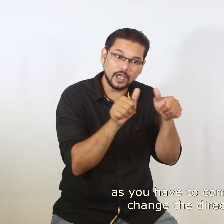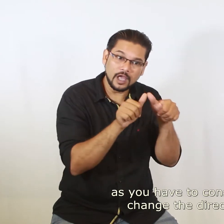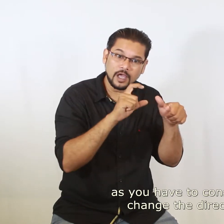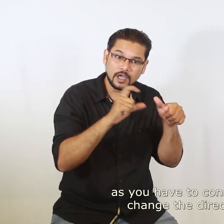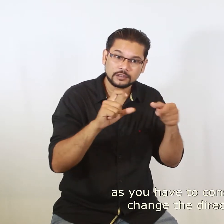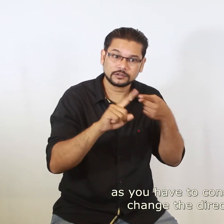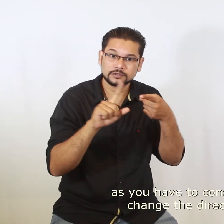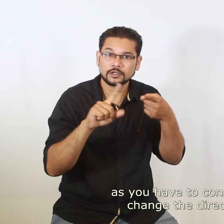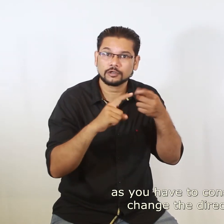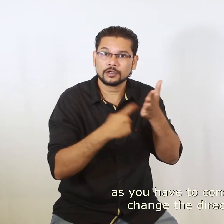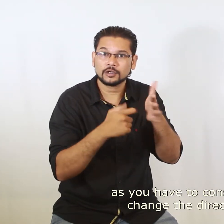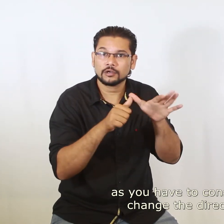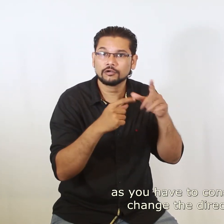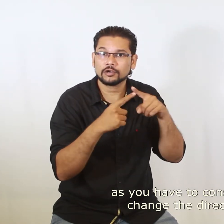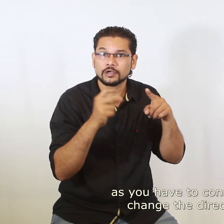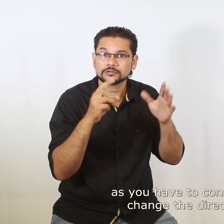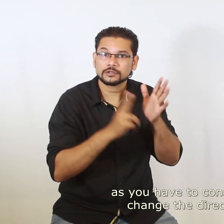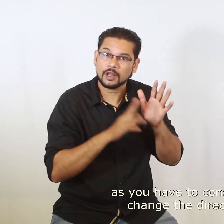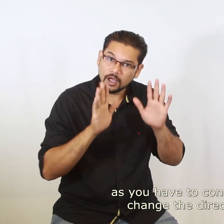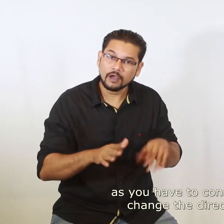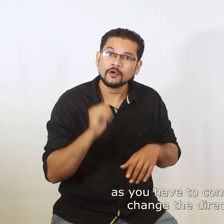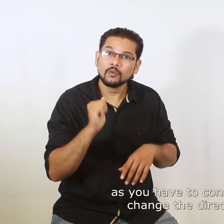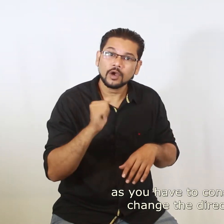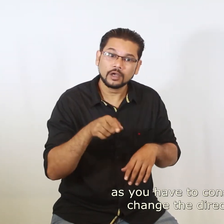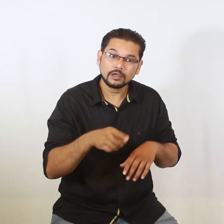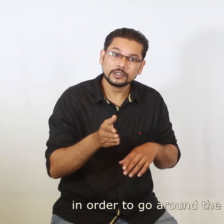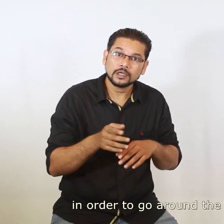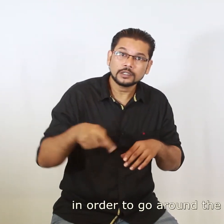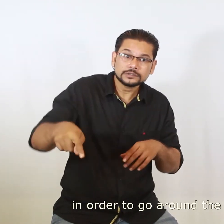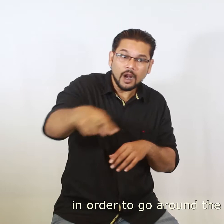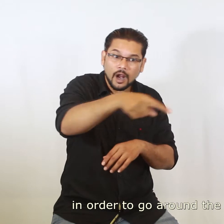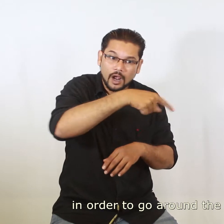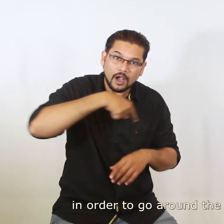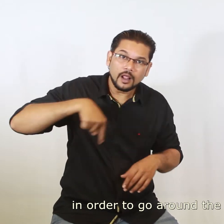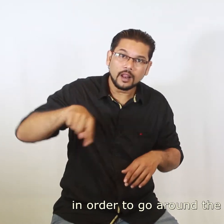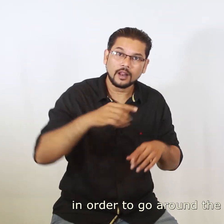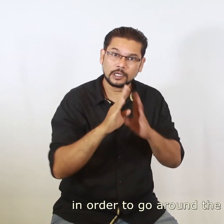As you have to constantly change the direction in order to go around the circular path.